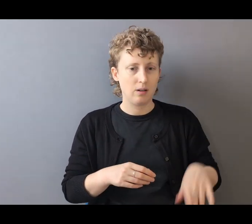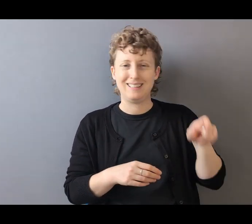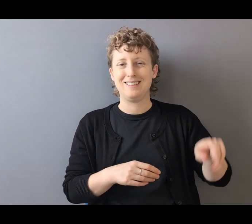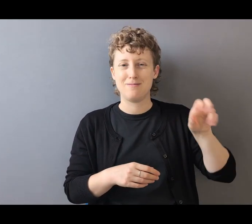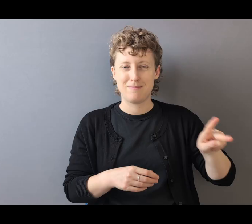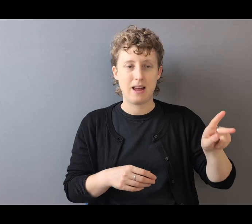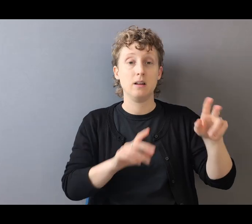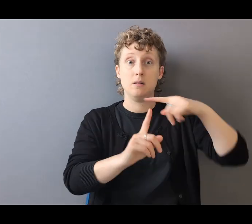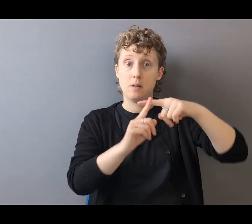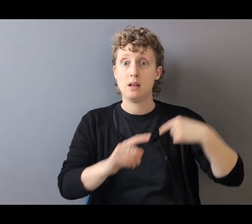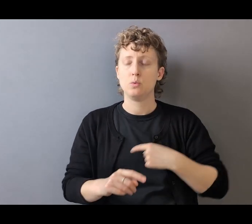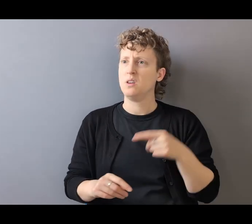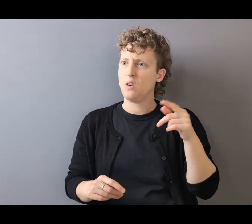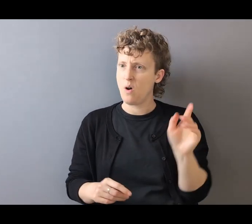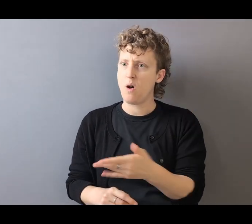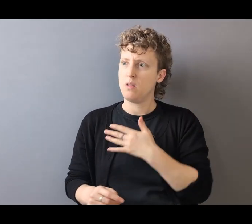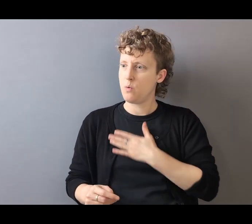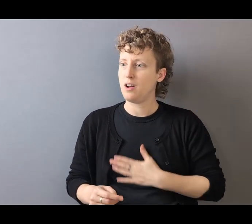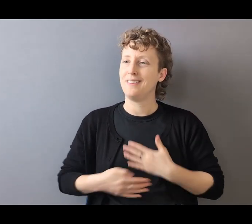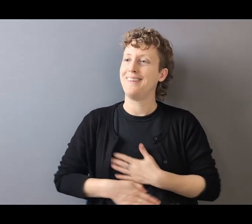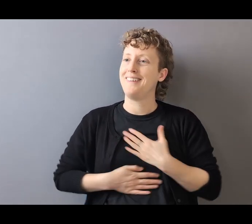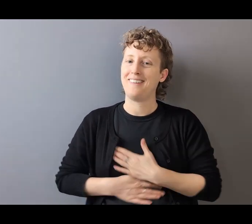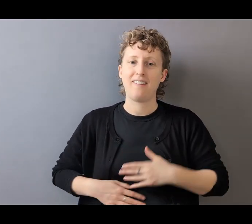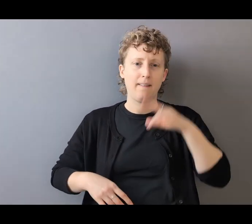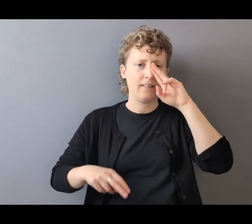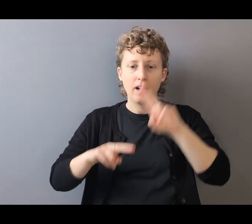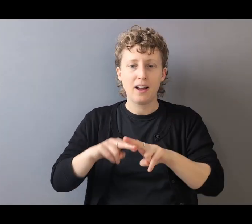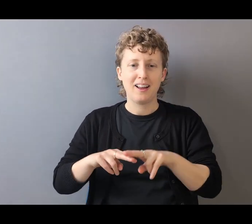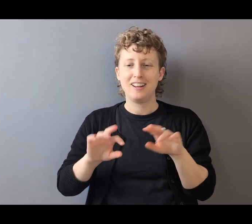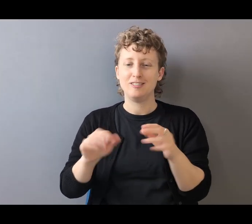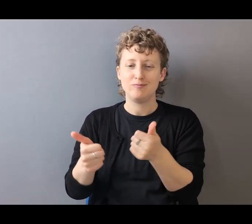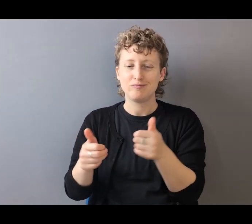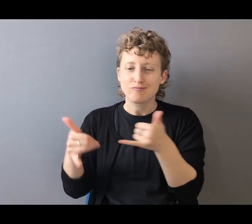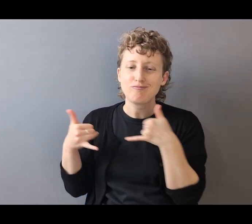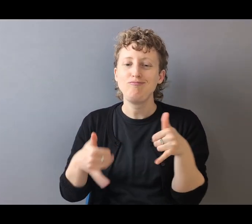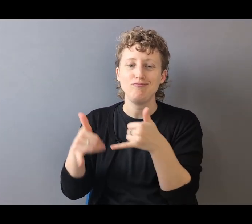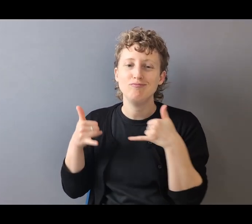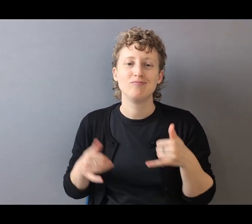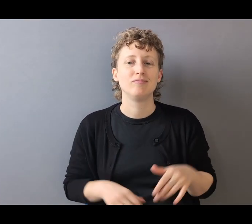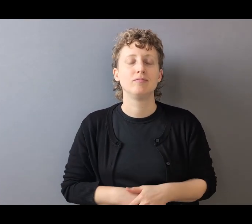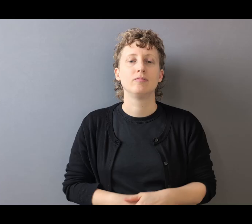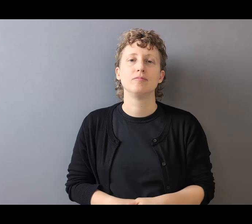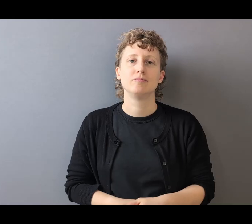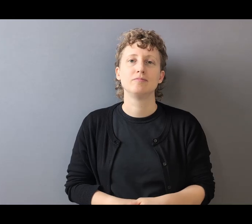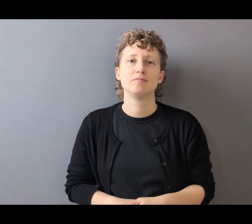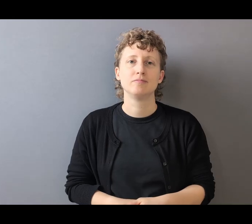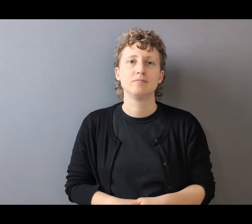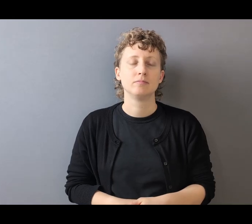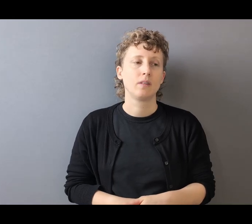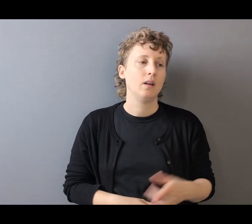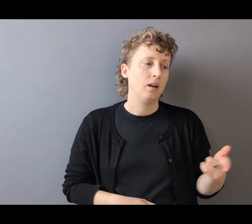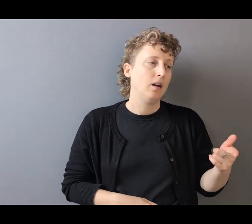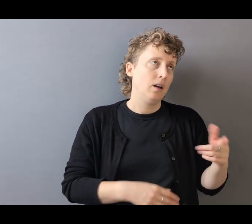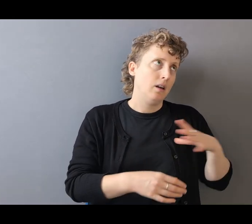and have an amazing time. So it doesn't necessarily need to be about the must do things in life, but also more about the other things which